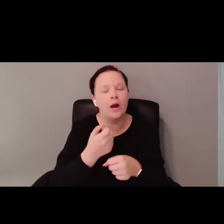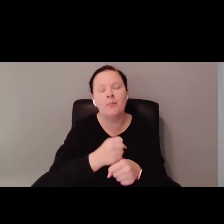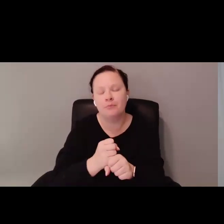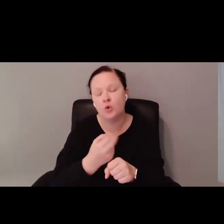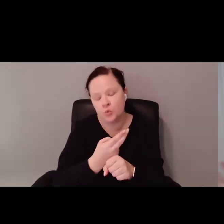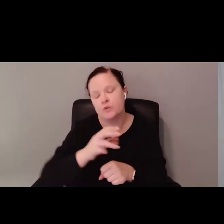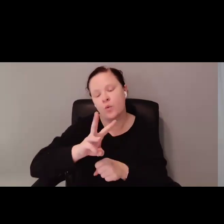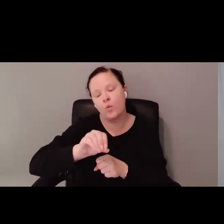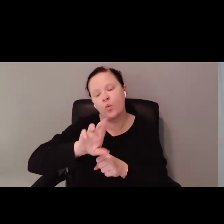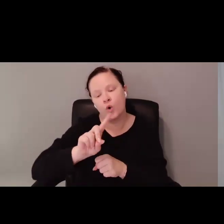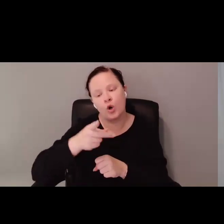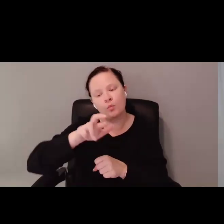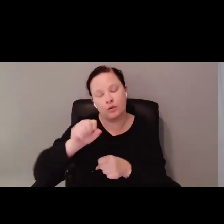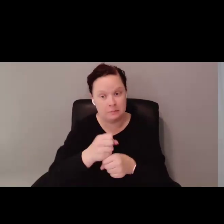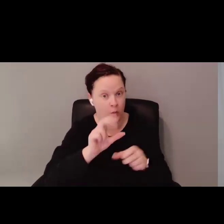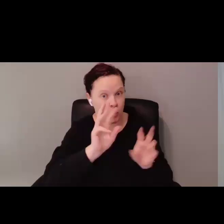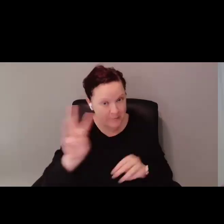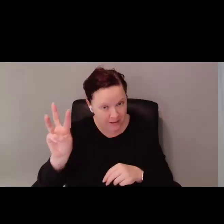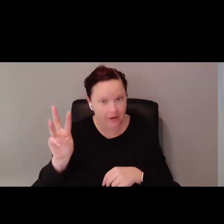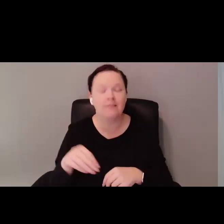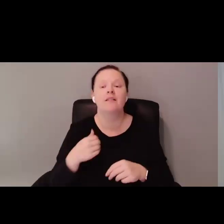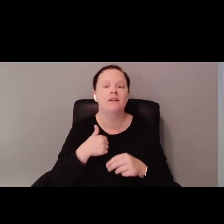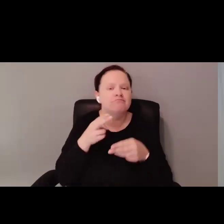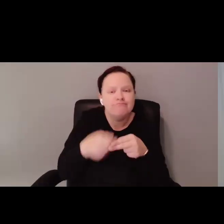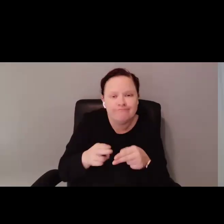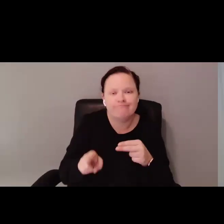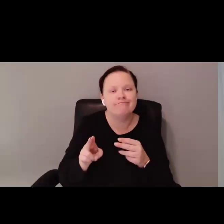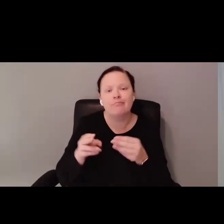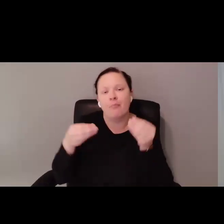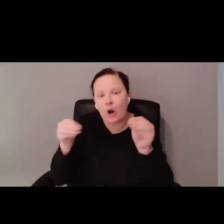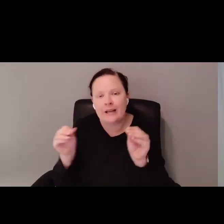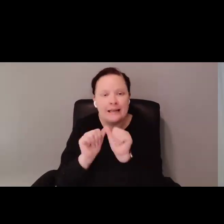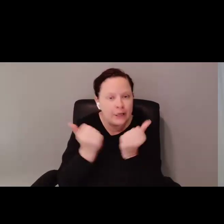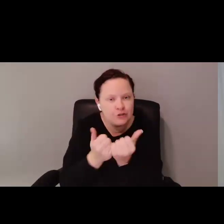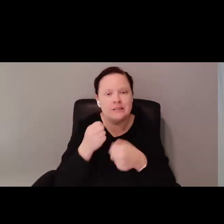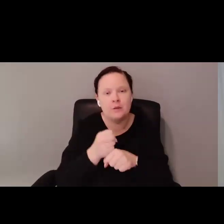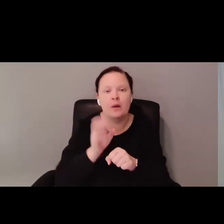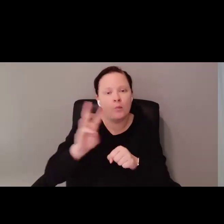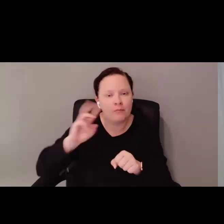So I also had a little marketing agency. I was making websites for myself and other people.